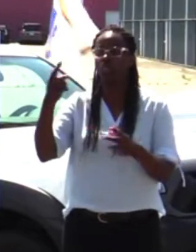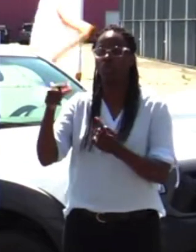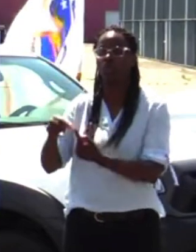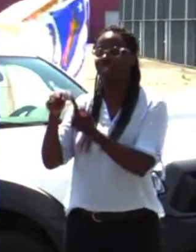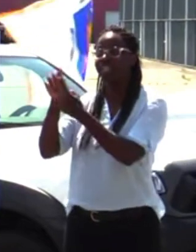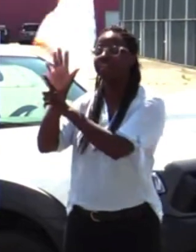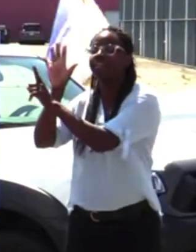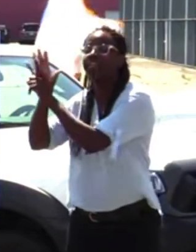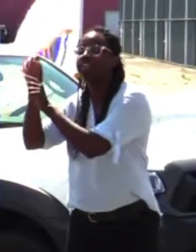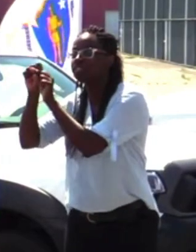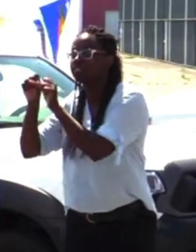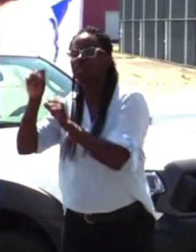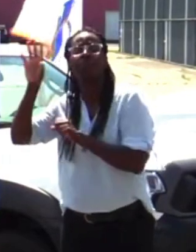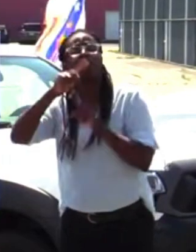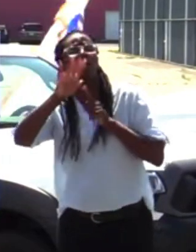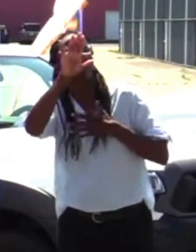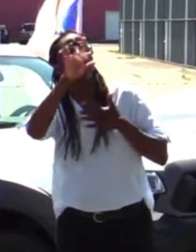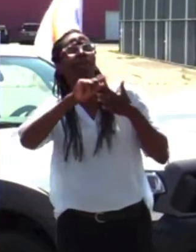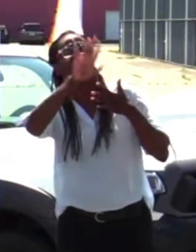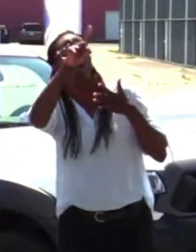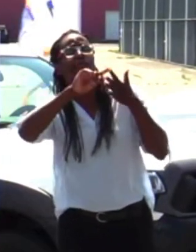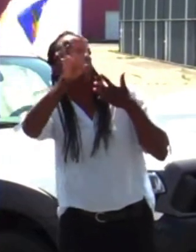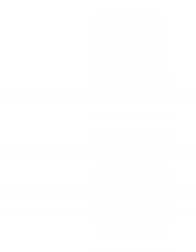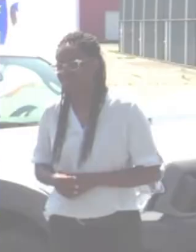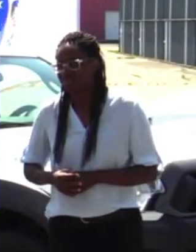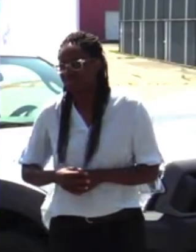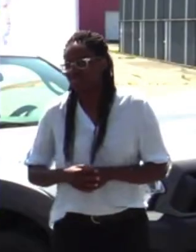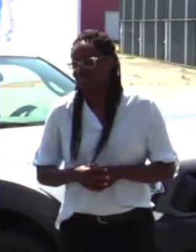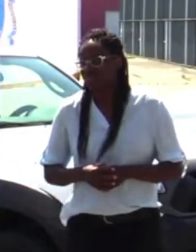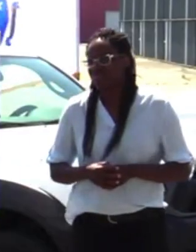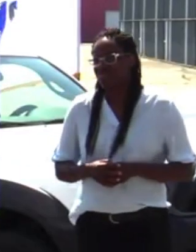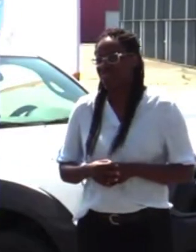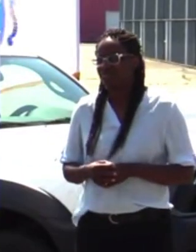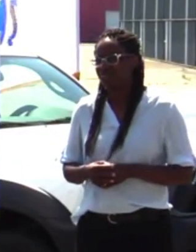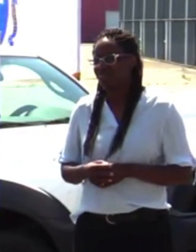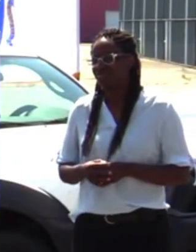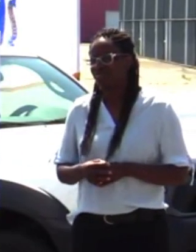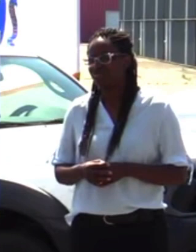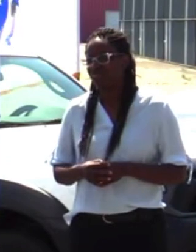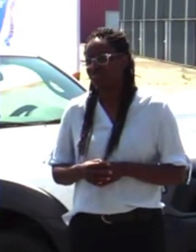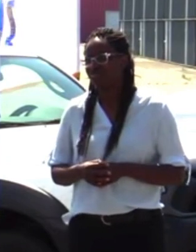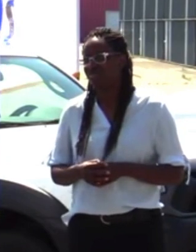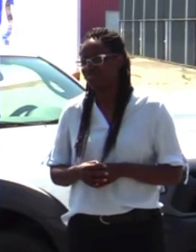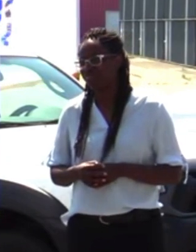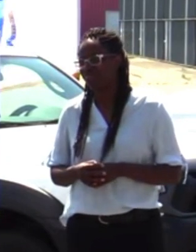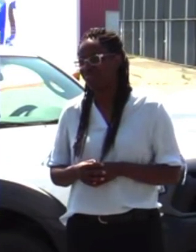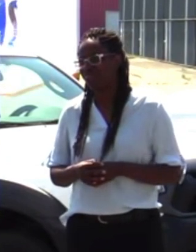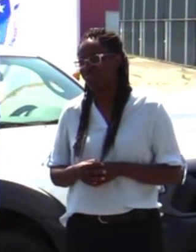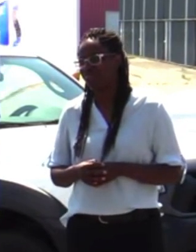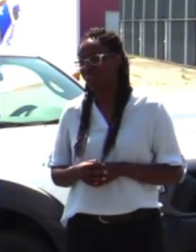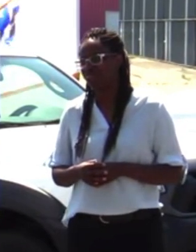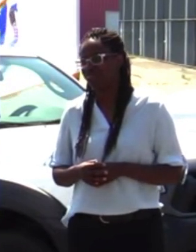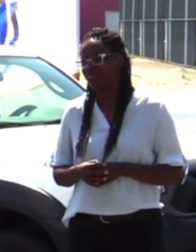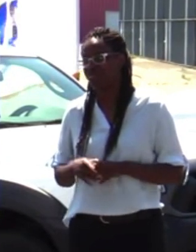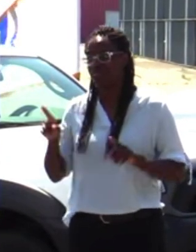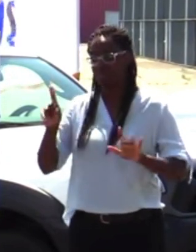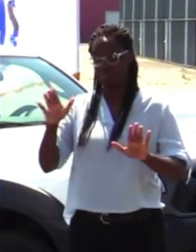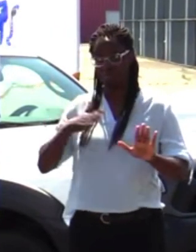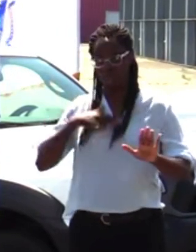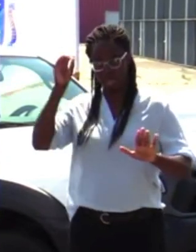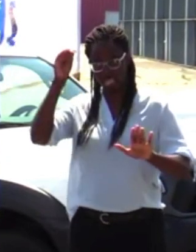on their issue where their state is more aggressive than another. But I do think you're going to see countries